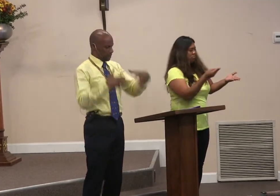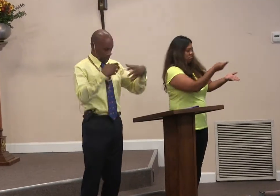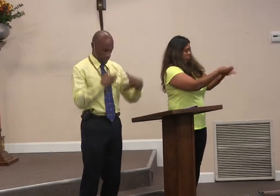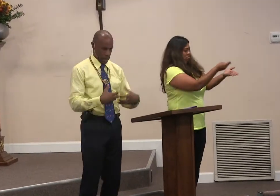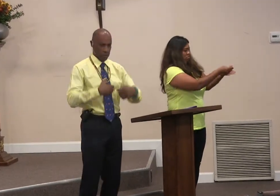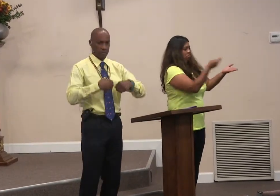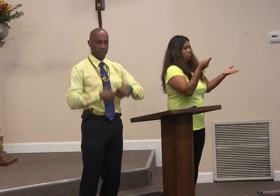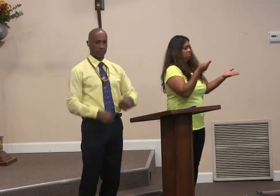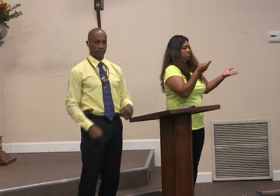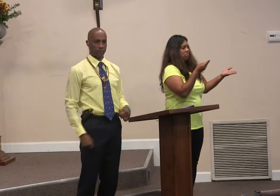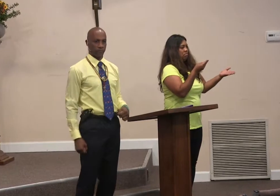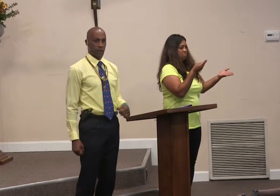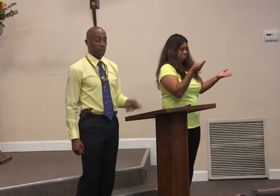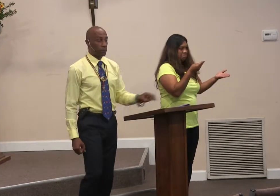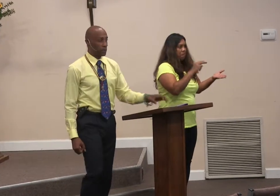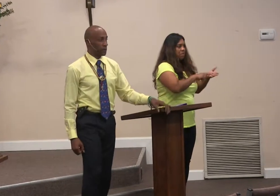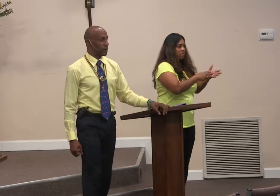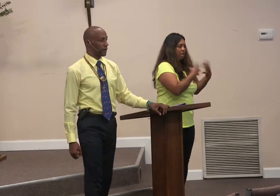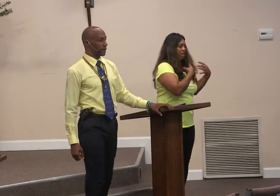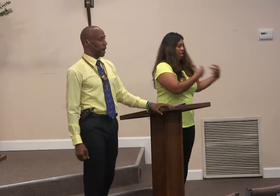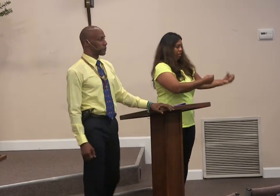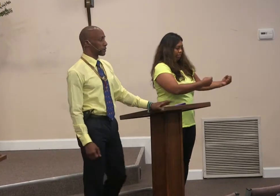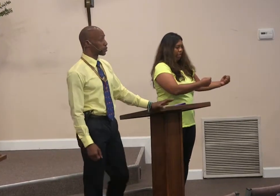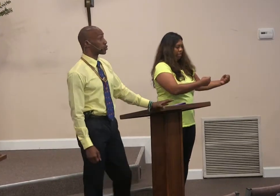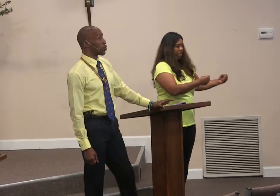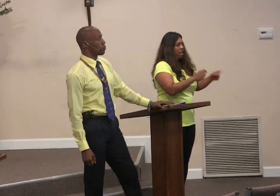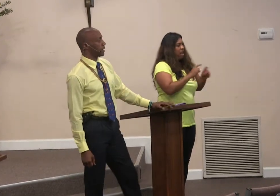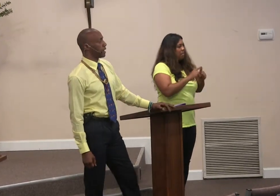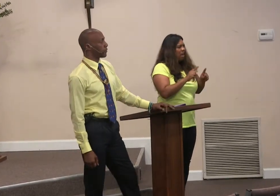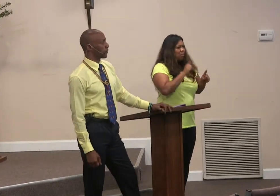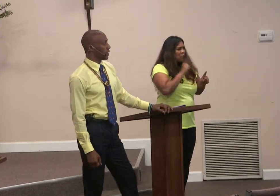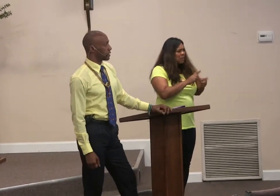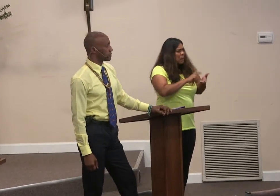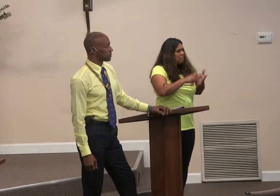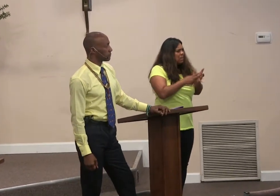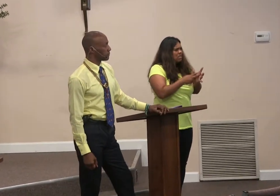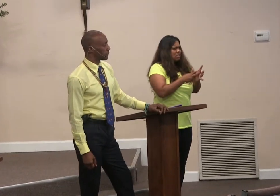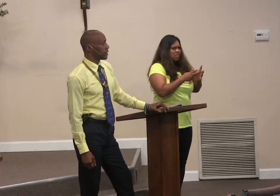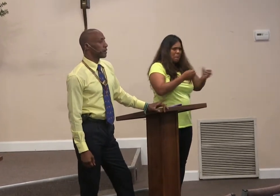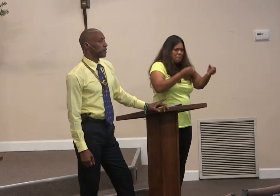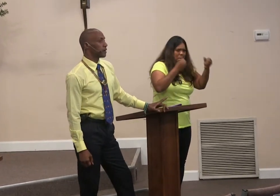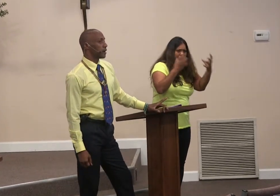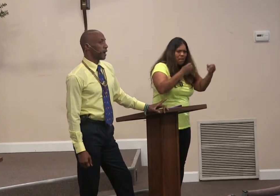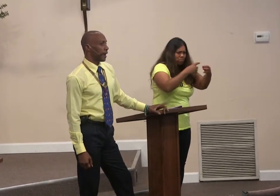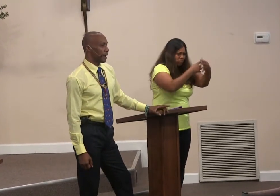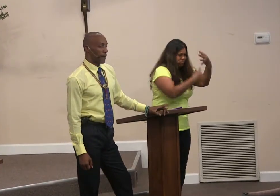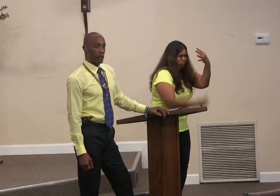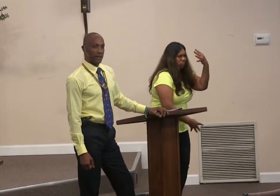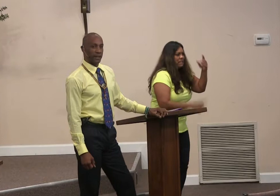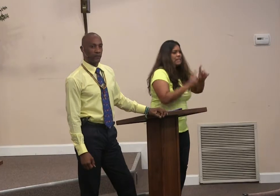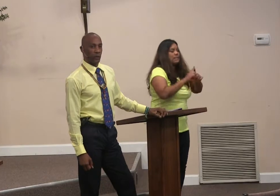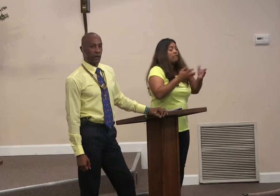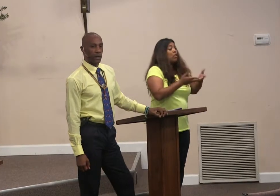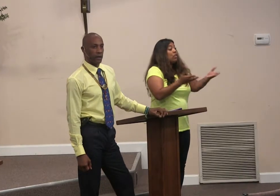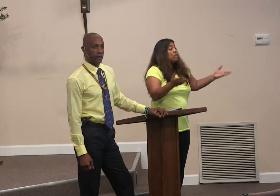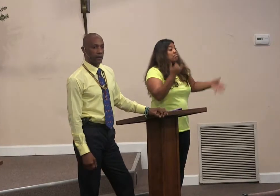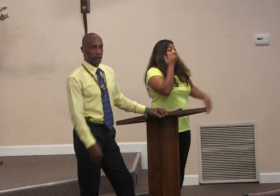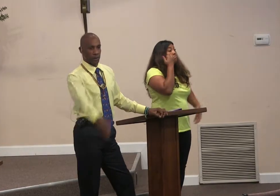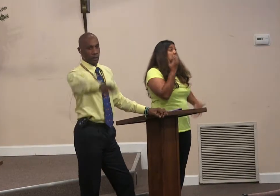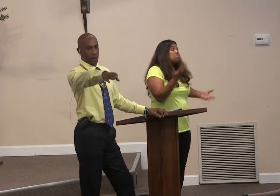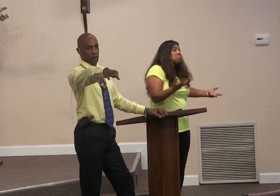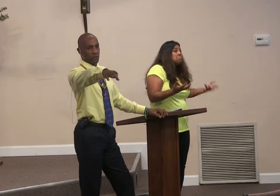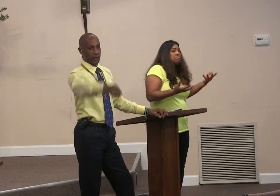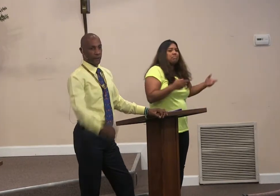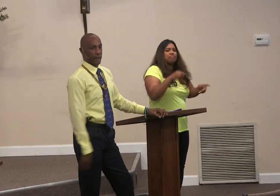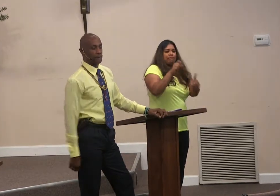may even mean health. But prosperity encompasses so many other things. If I were to give you